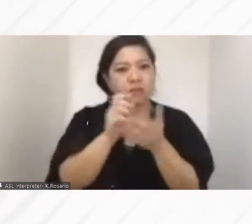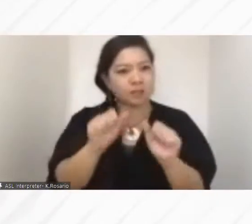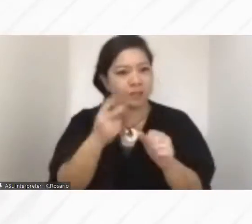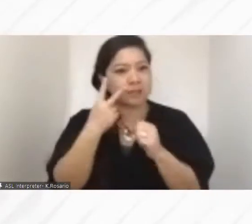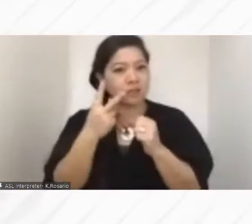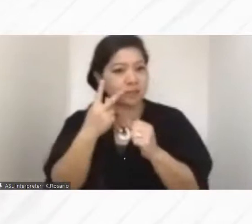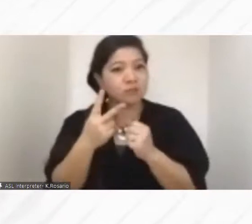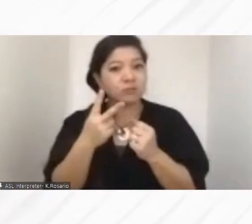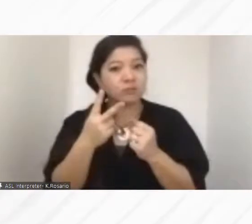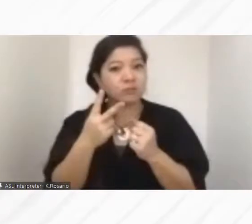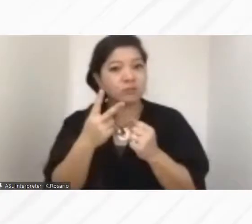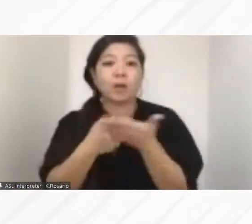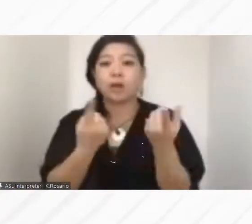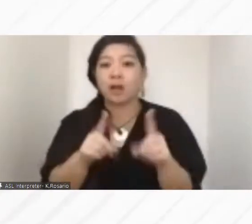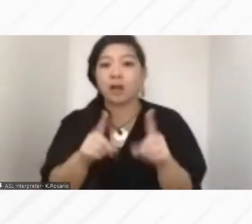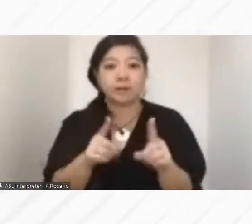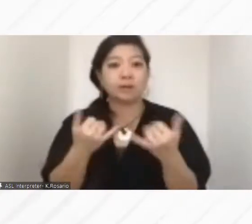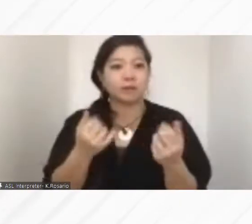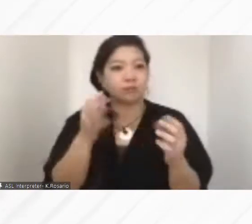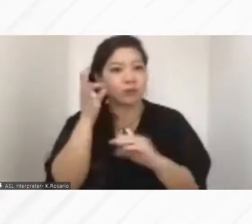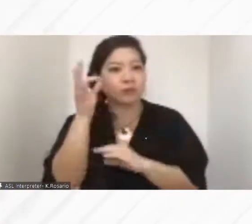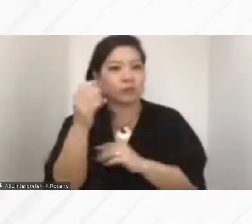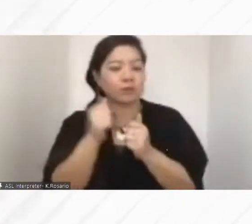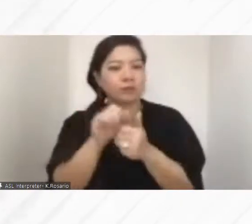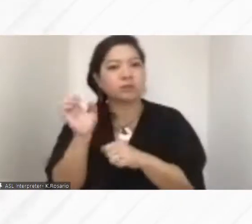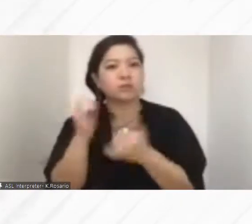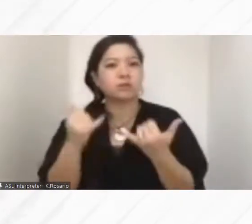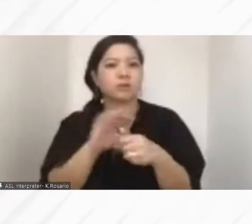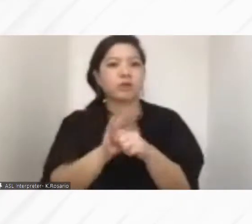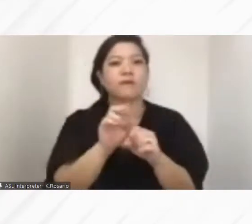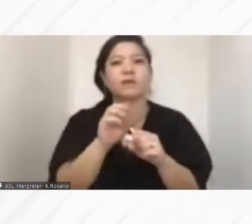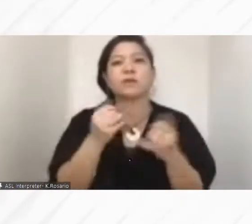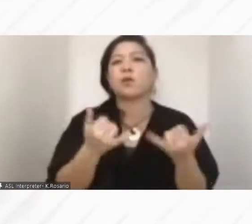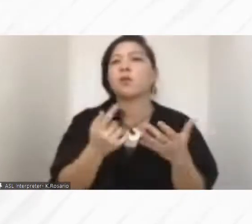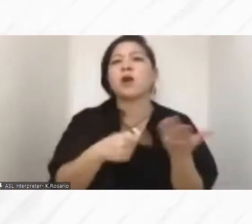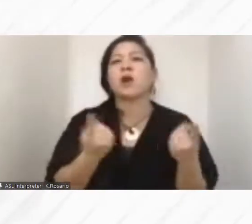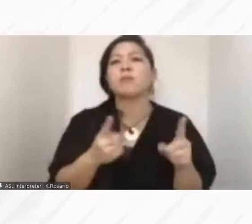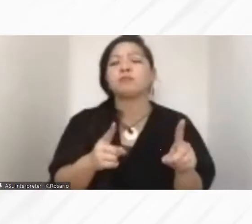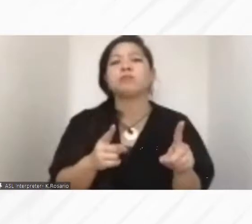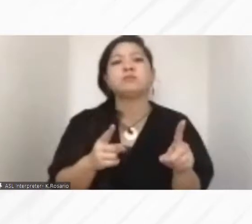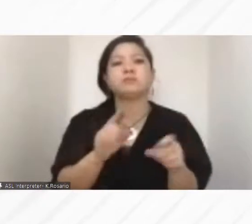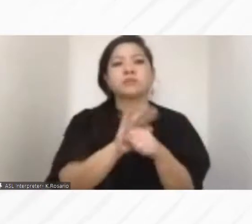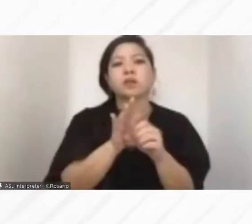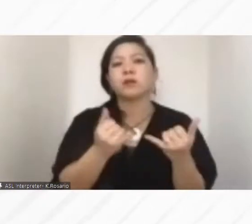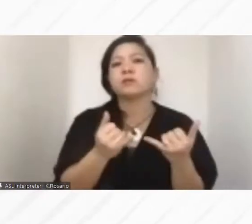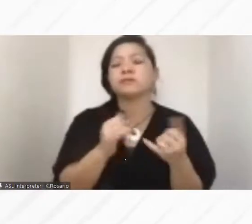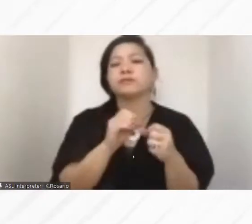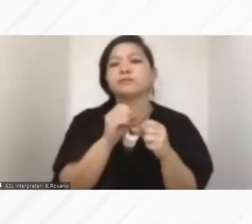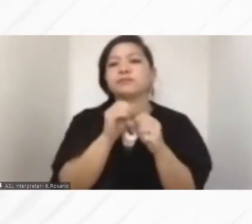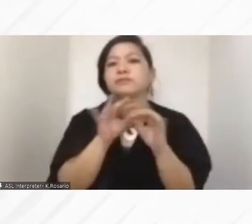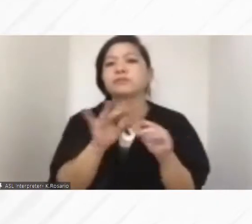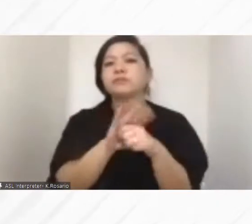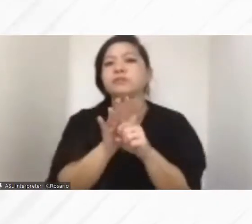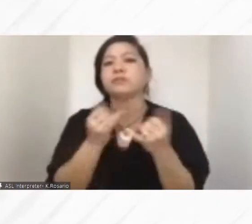through this crisis. But let's start with the state of the pandemic in Guam. As you know, the number of people with COVID-19 in